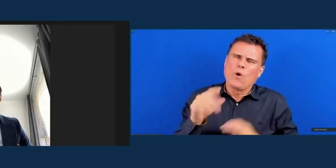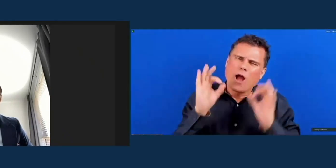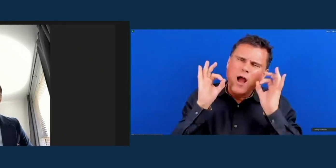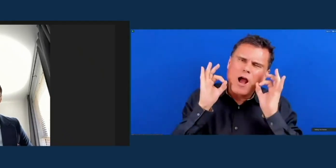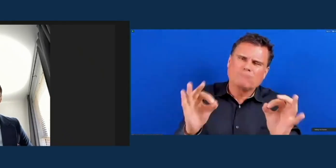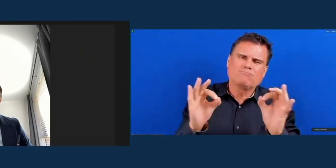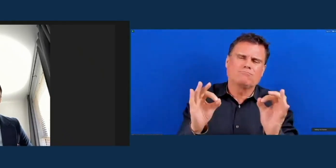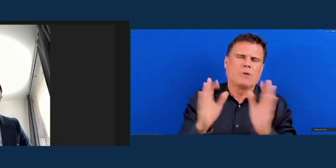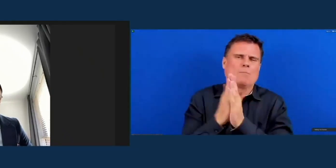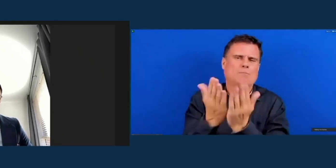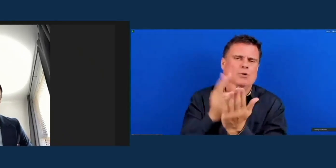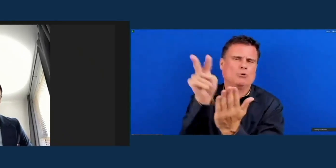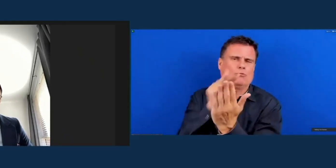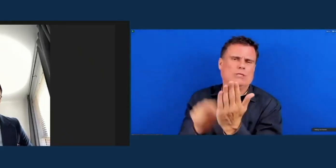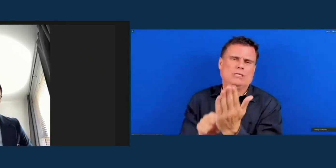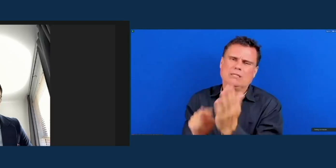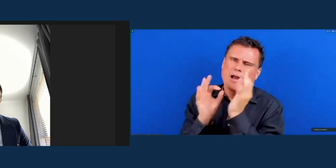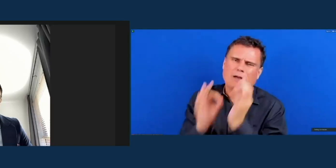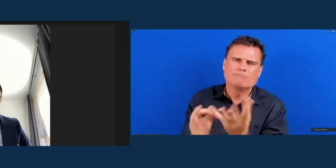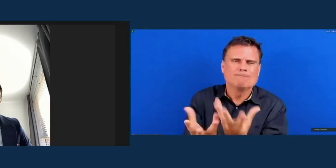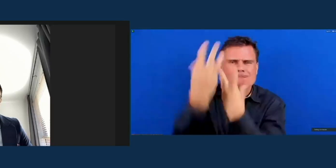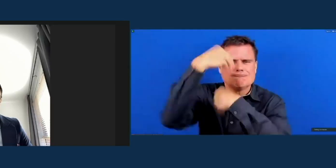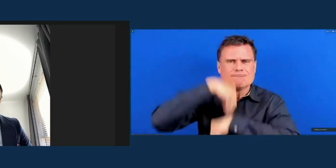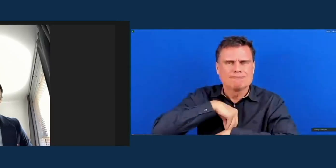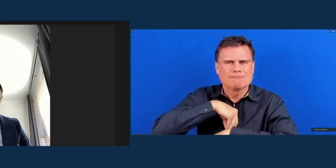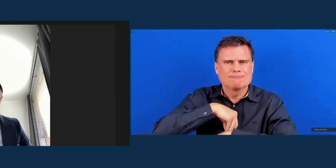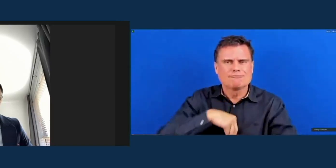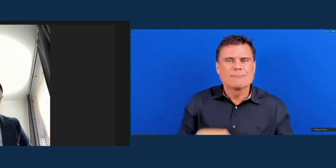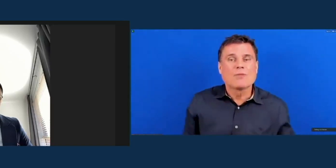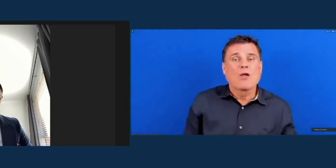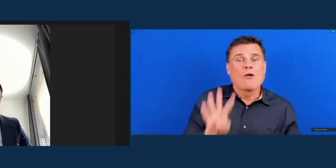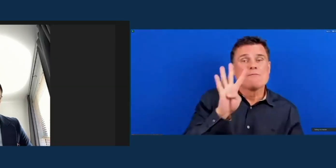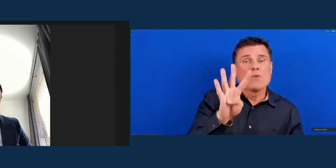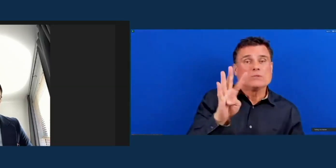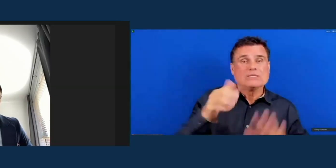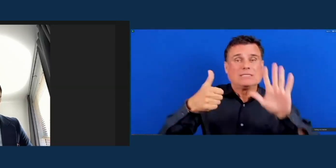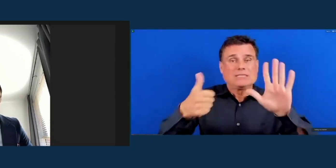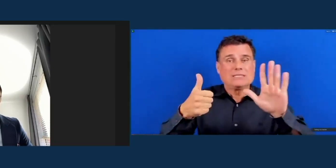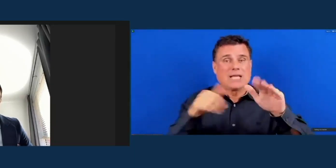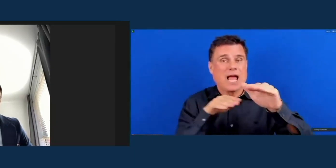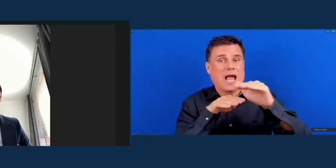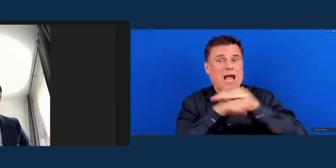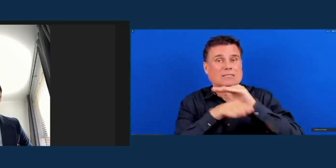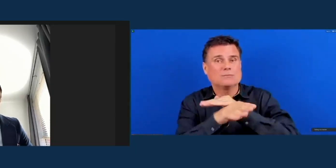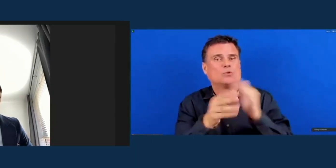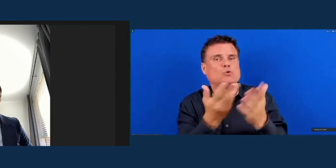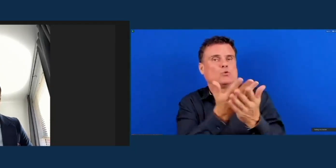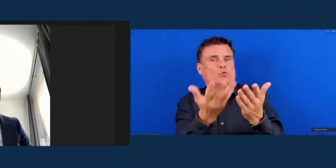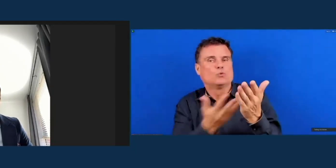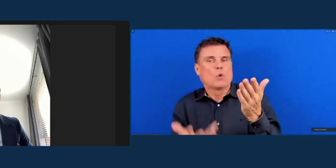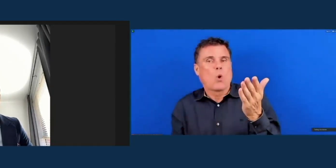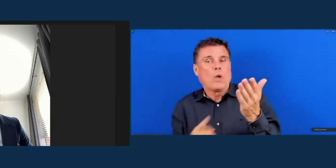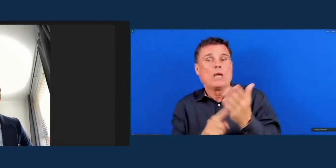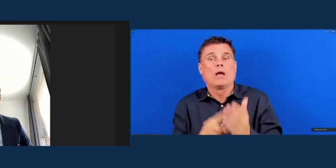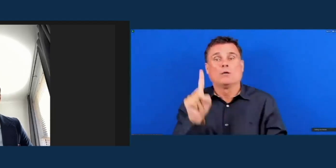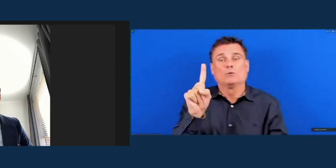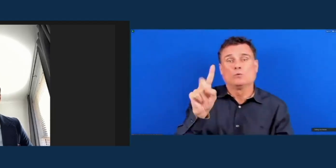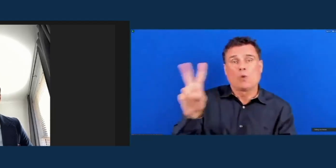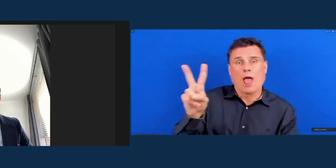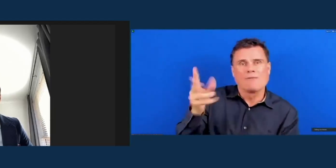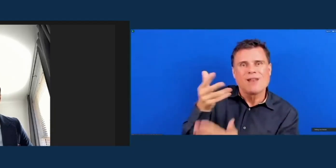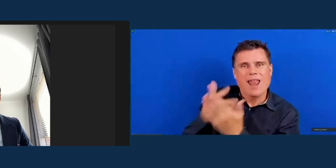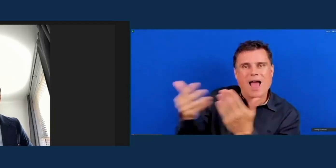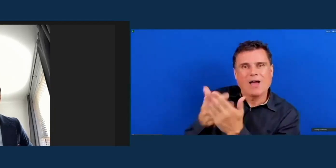awardees, 46 accessible storybooks in 12 languages, including 4 sign languages. And finally, the